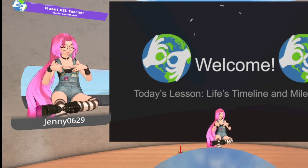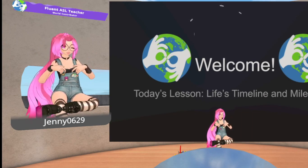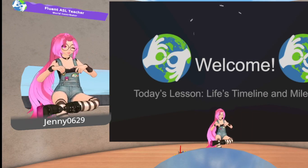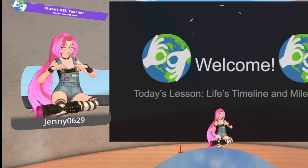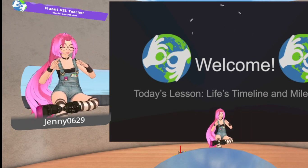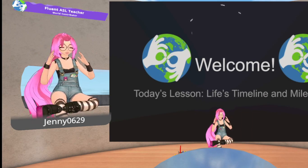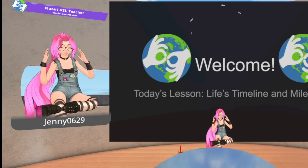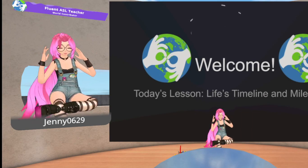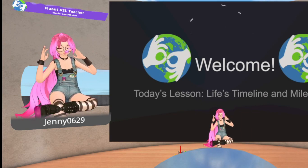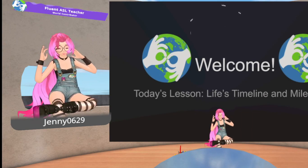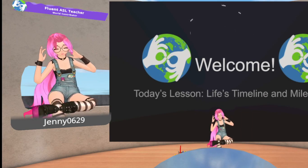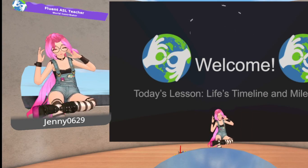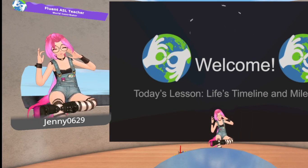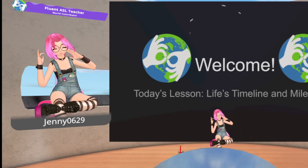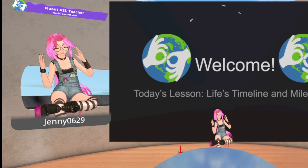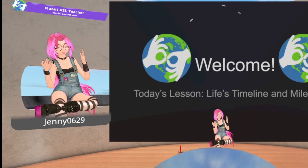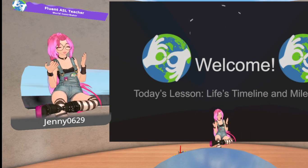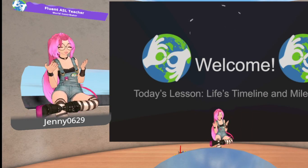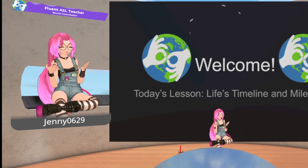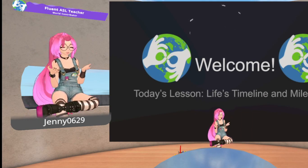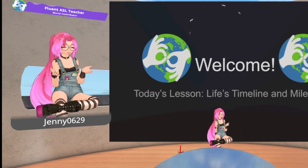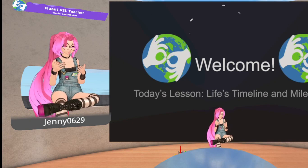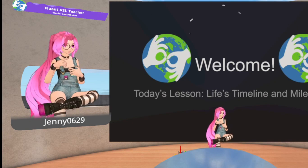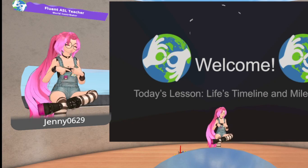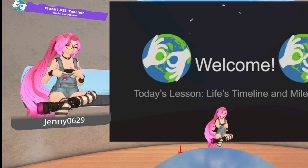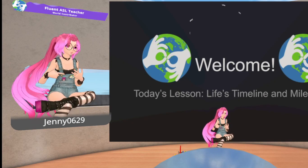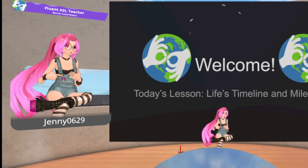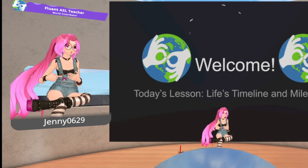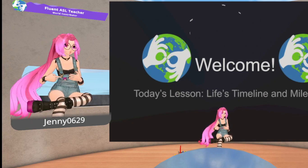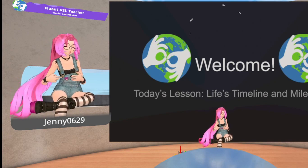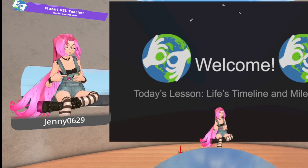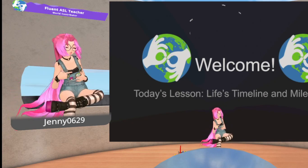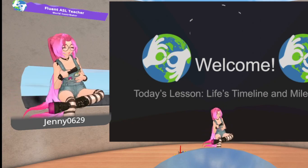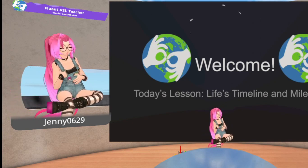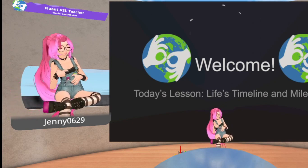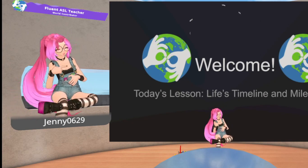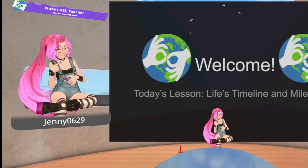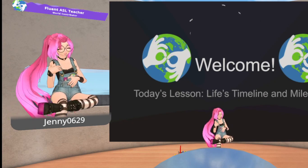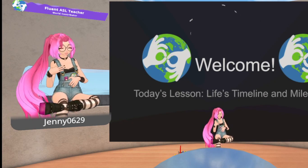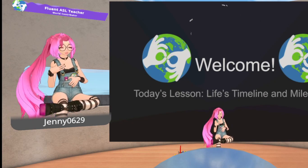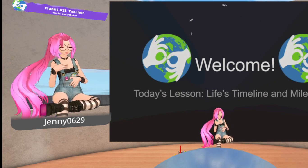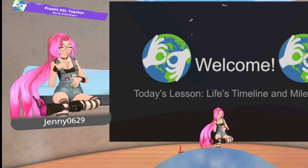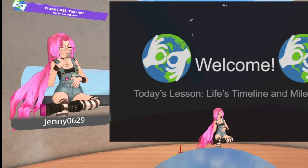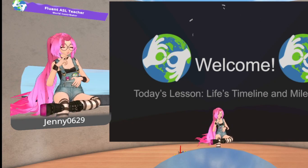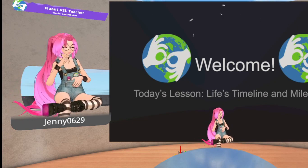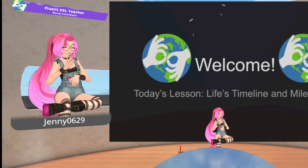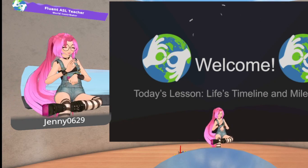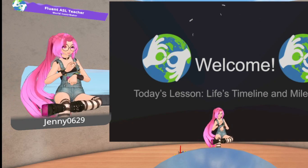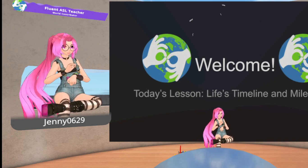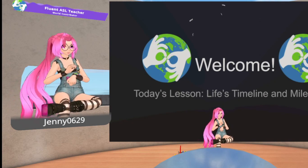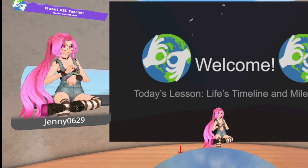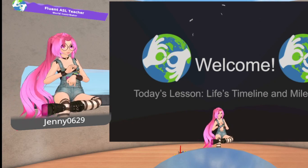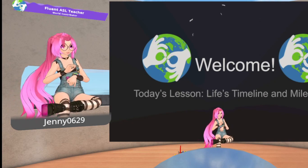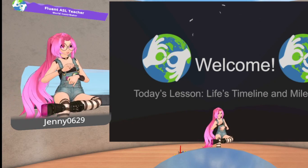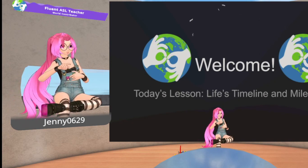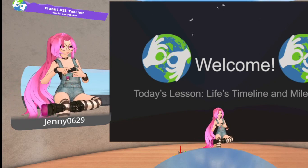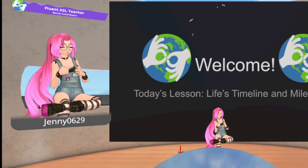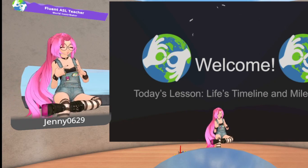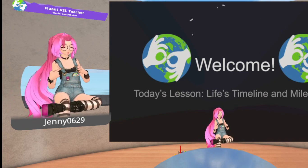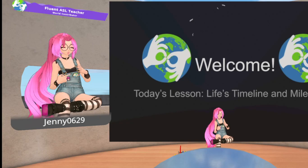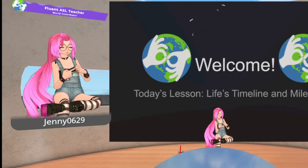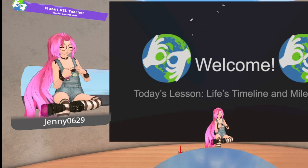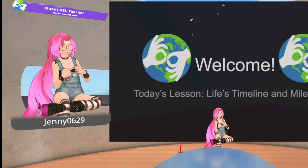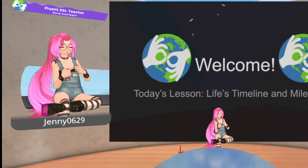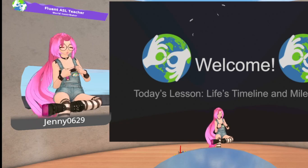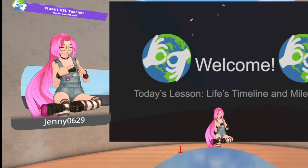have that opportunity. So you kind of can't. I used to volunteer at a deaf church, and the first